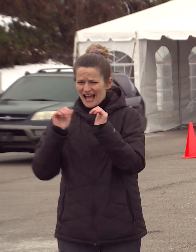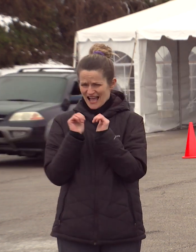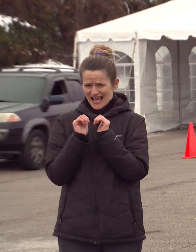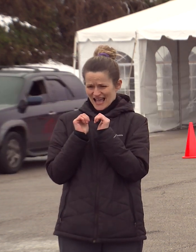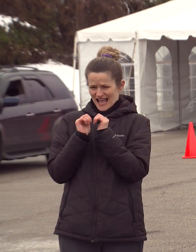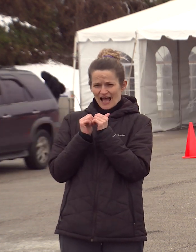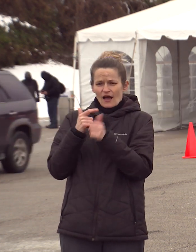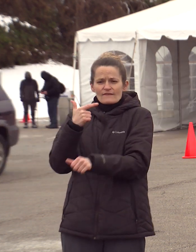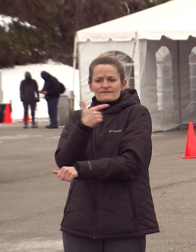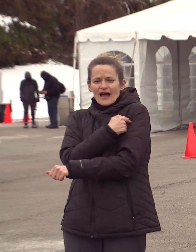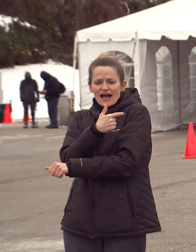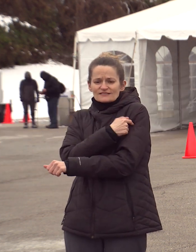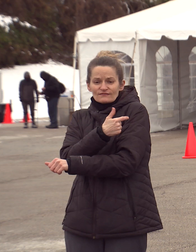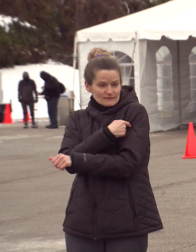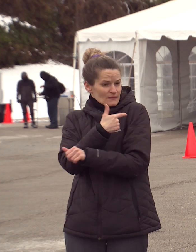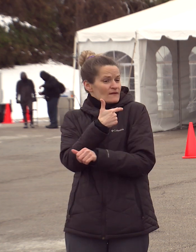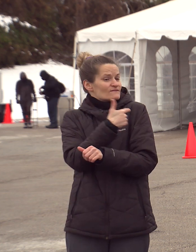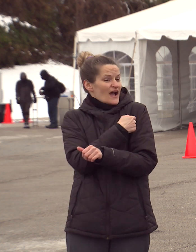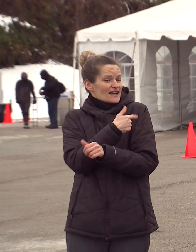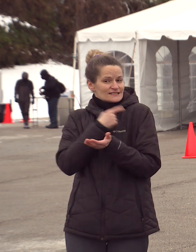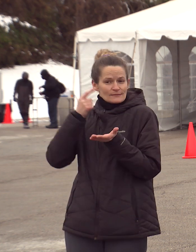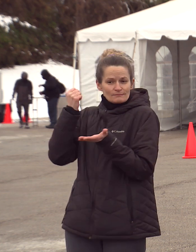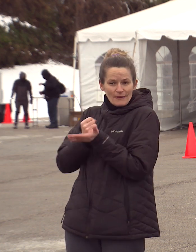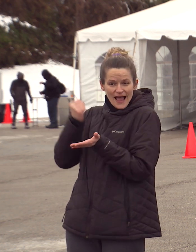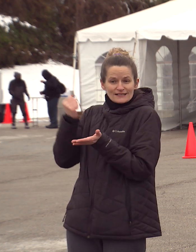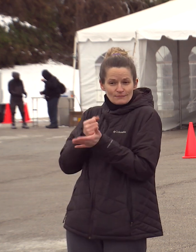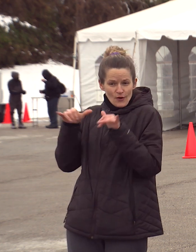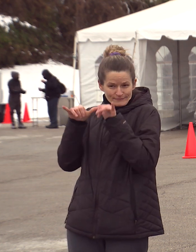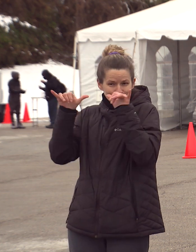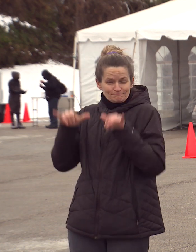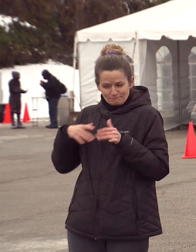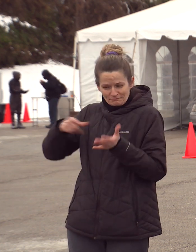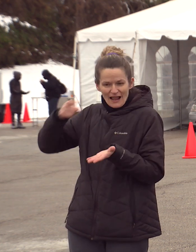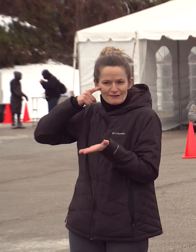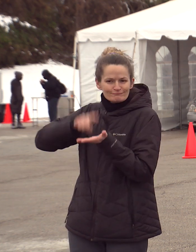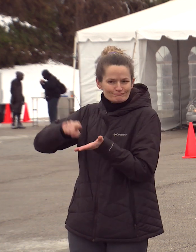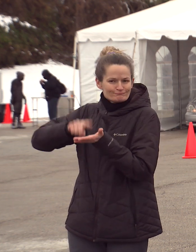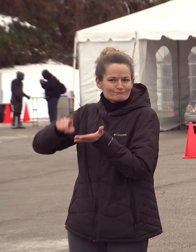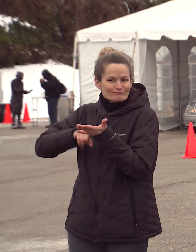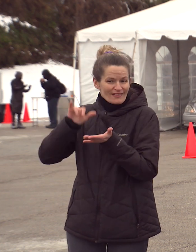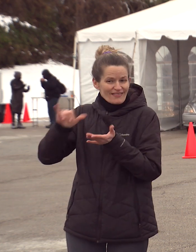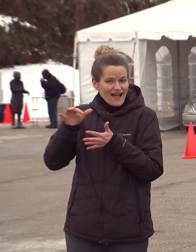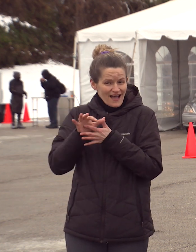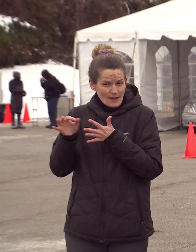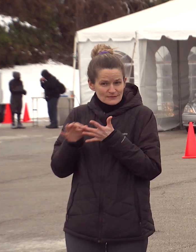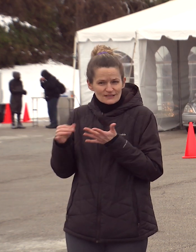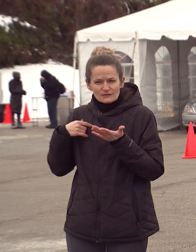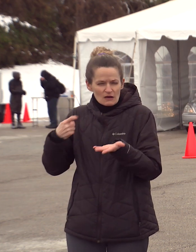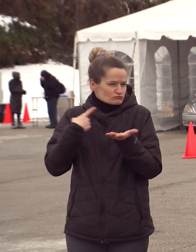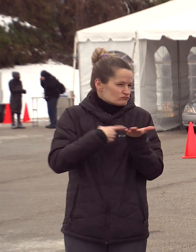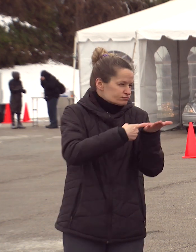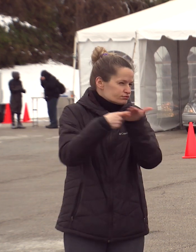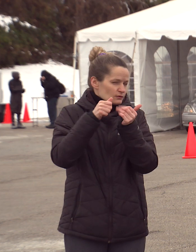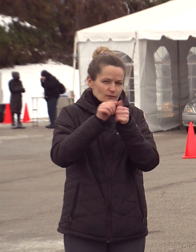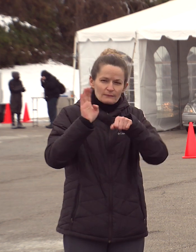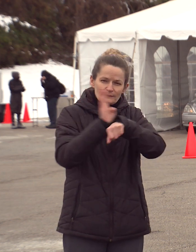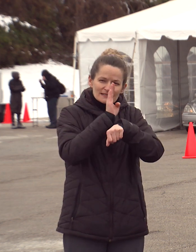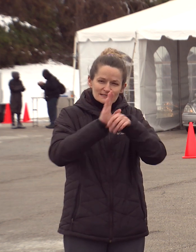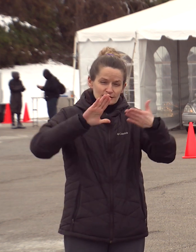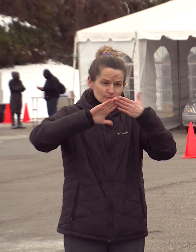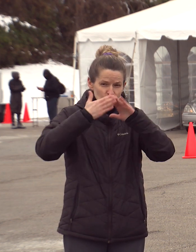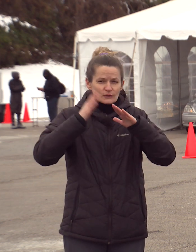engaging the business community in this effort this week, and community leaders during this process. Distributing information,